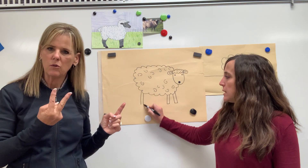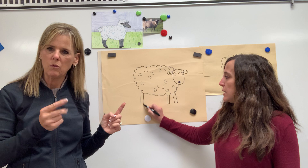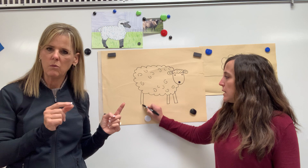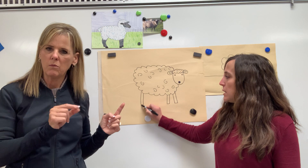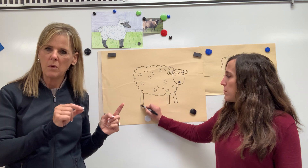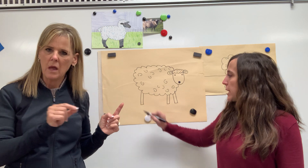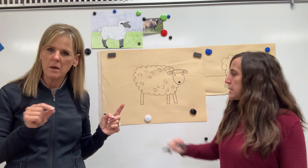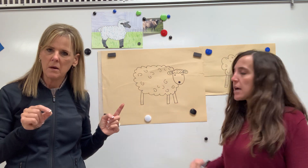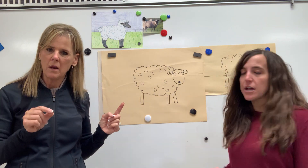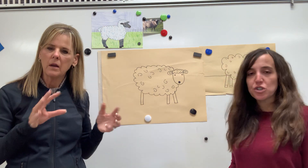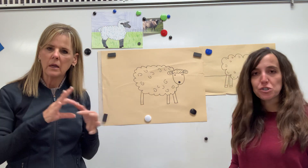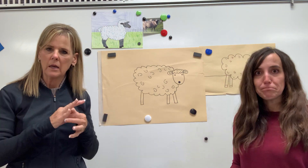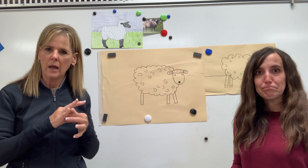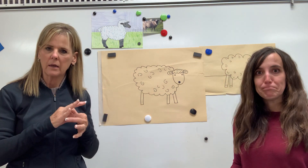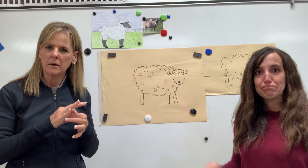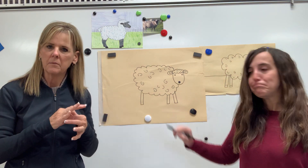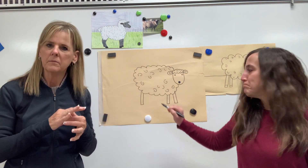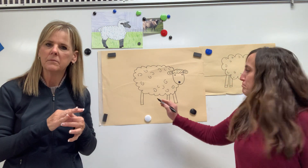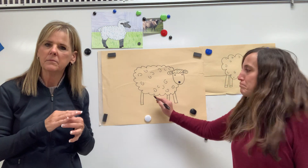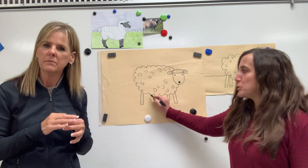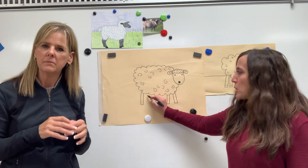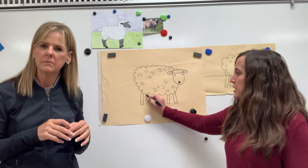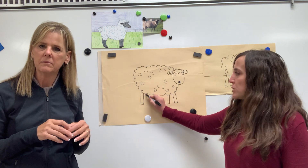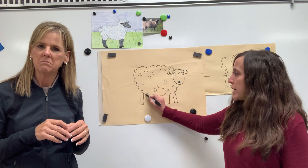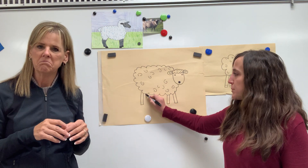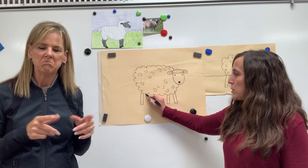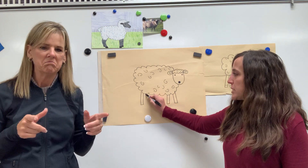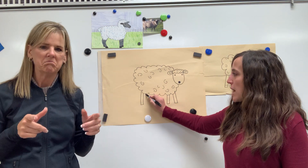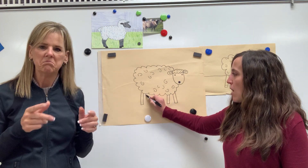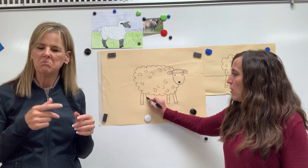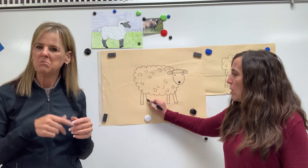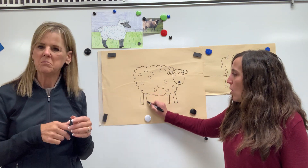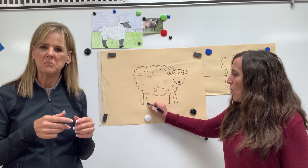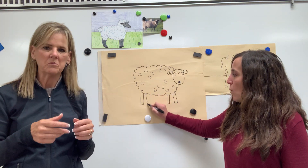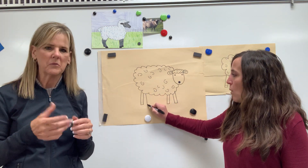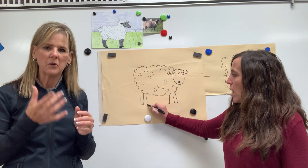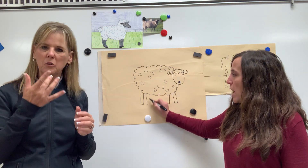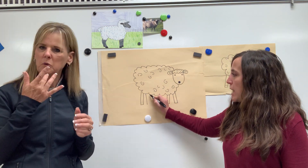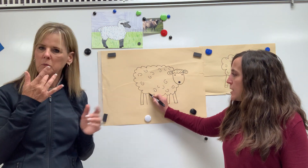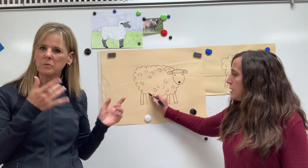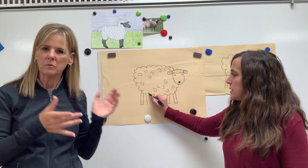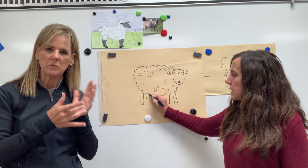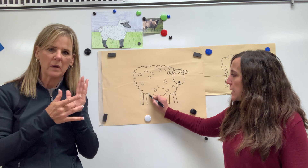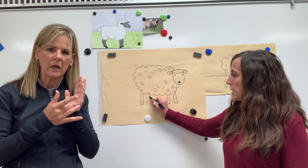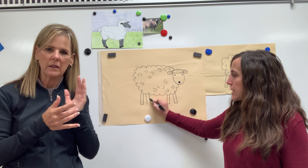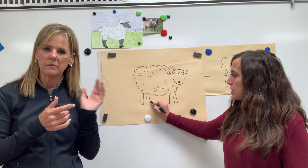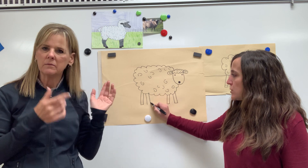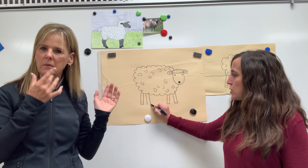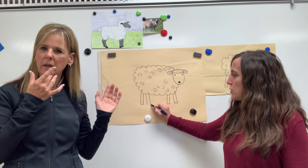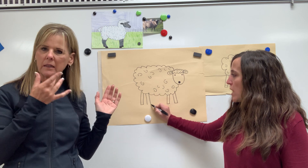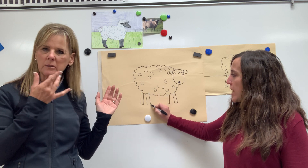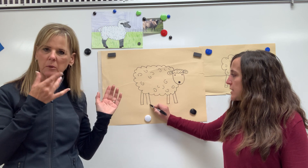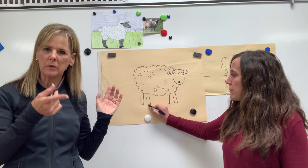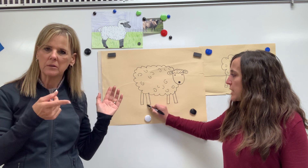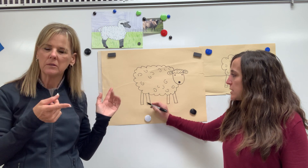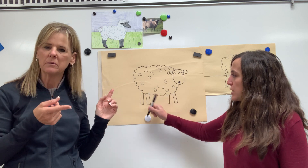lines. Make it touch. You guys are experts now. One skinny